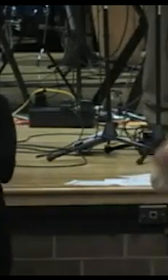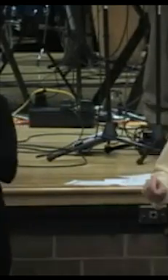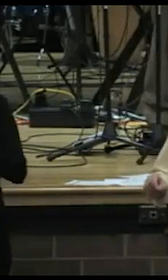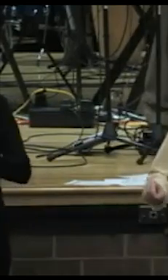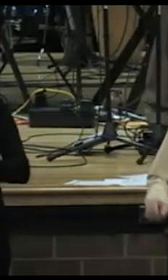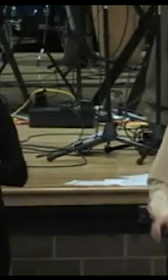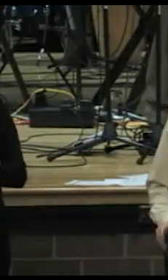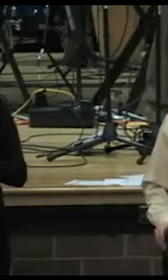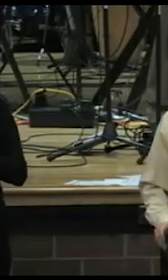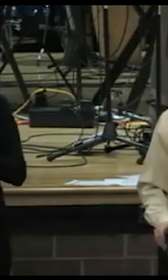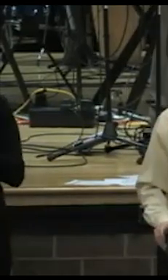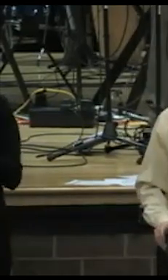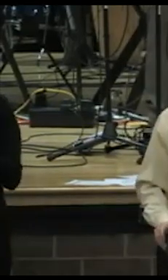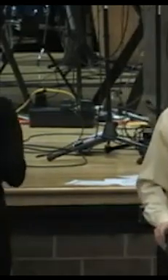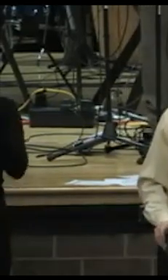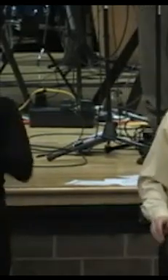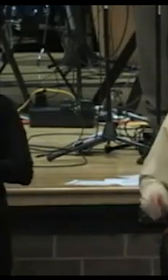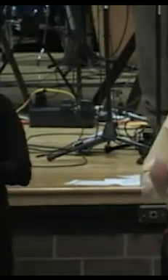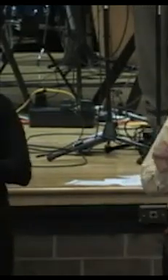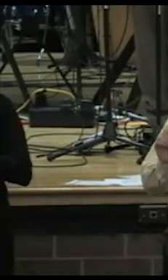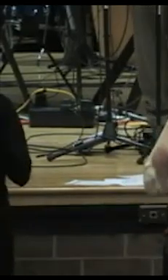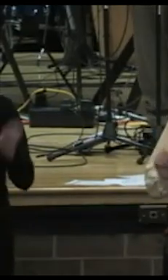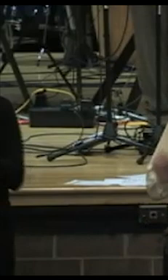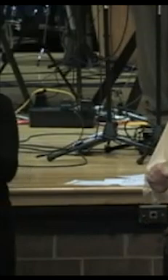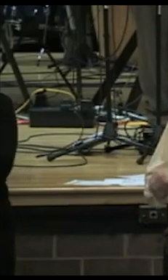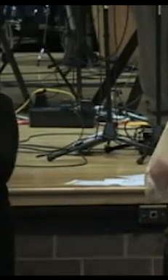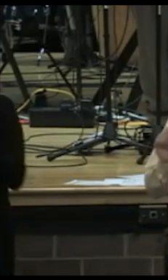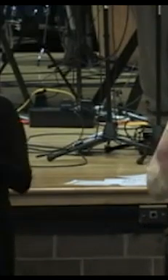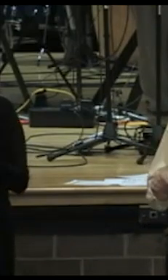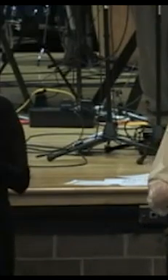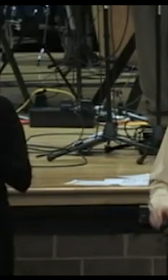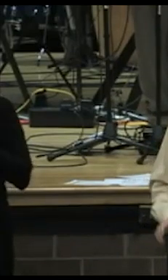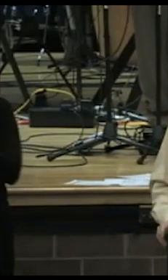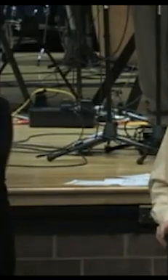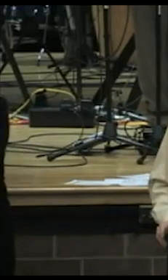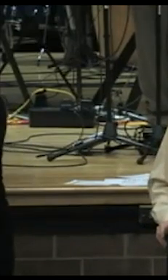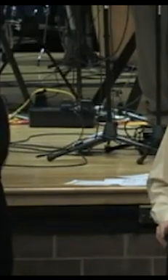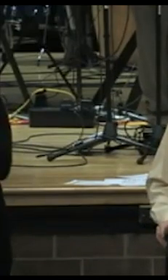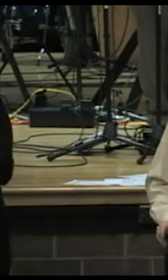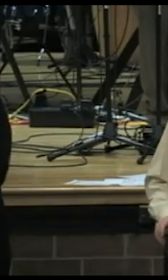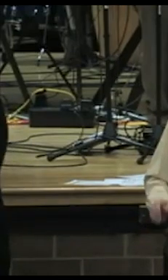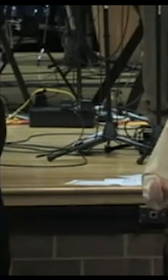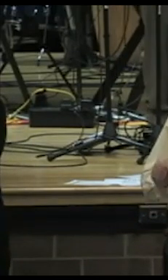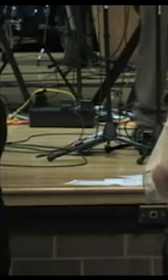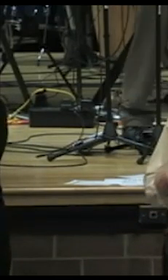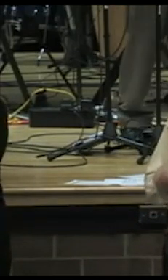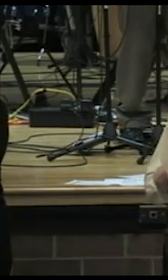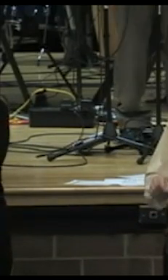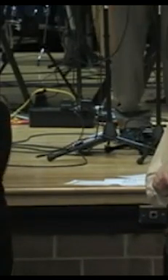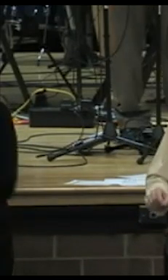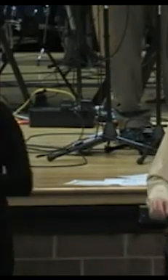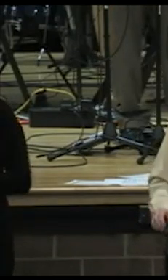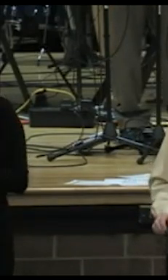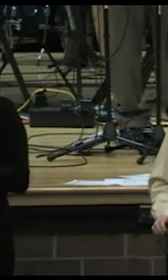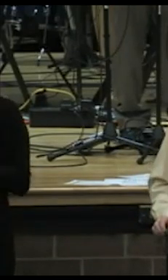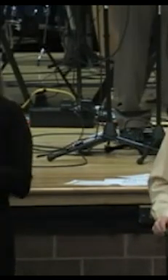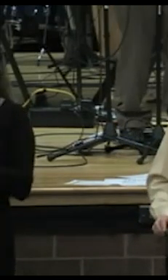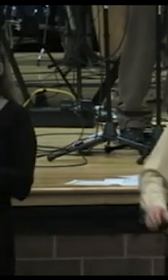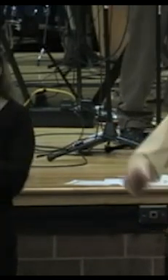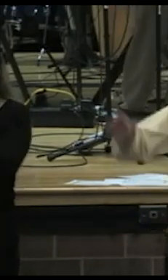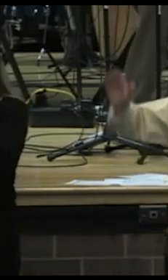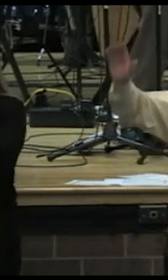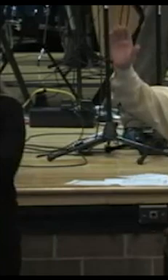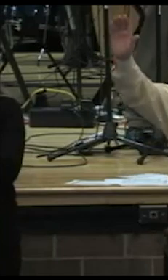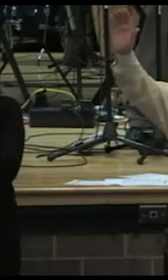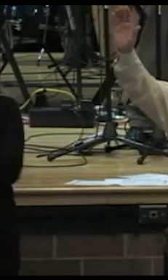church will be known for our good deeds. That we would show Christ's love in practical ways. That we would see people's needs and meet them.